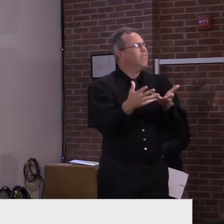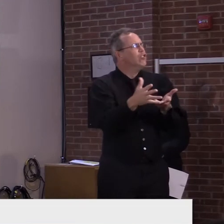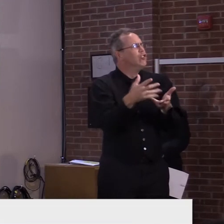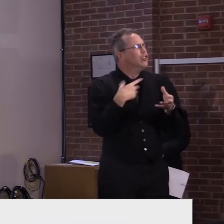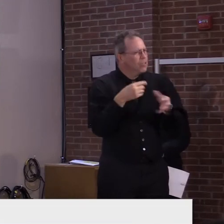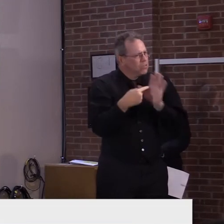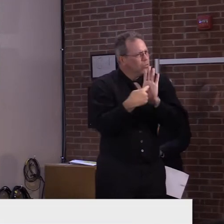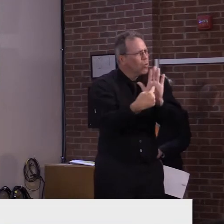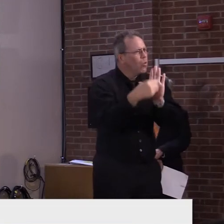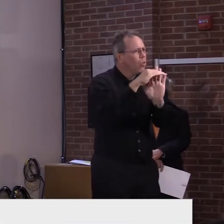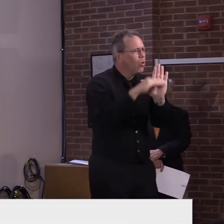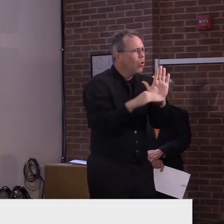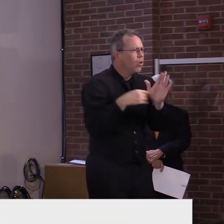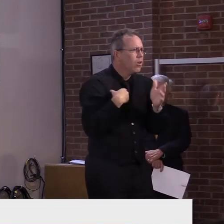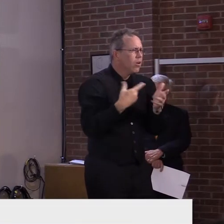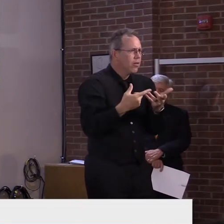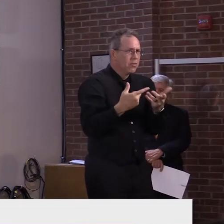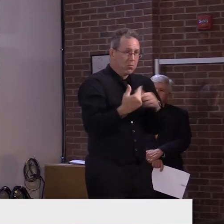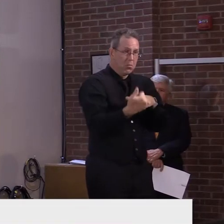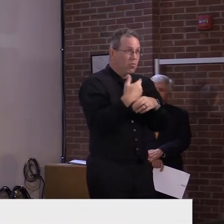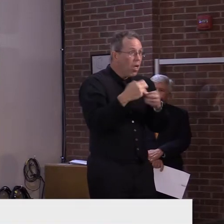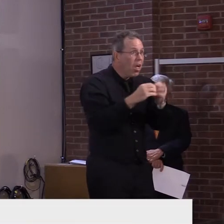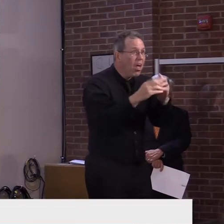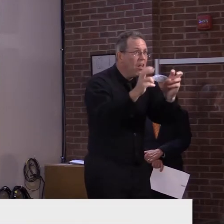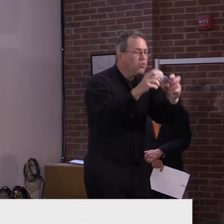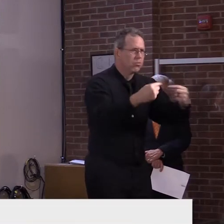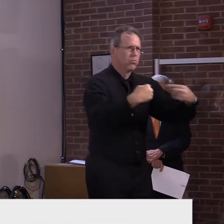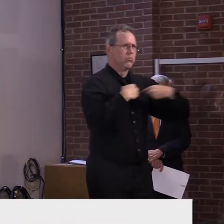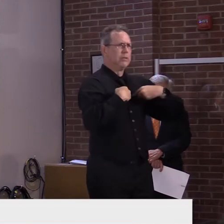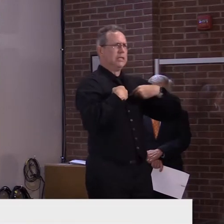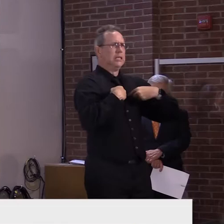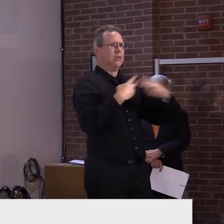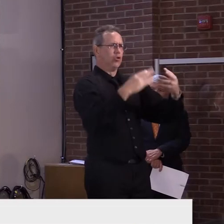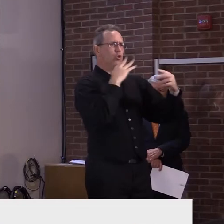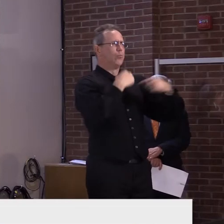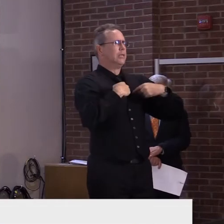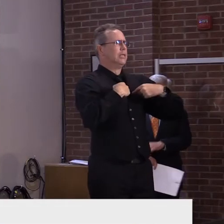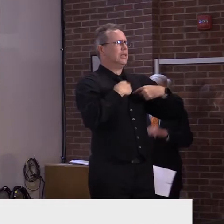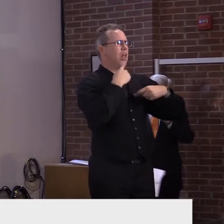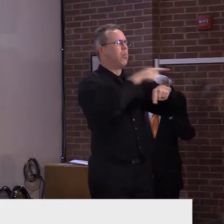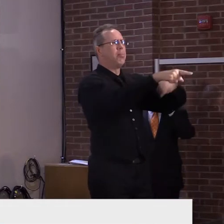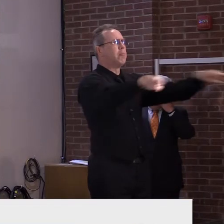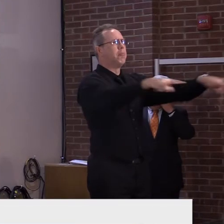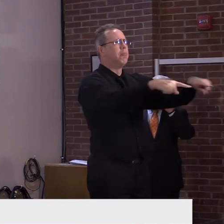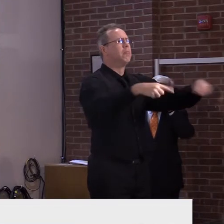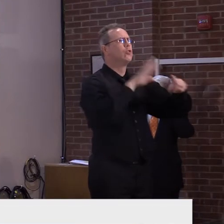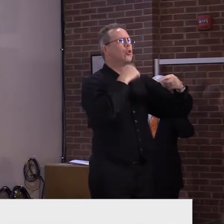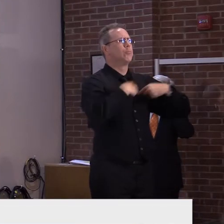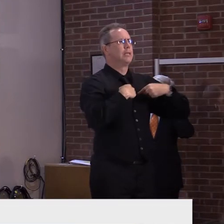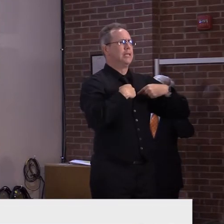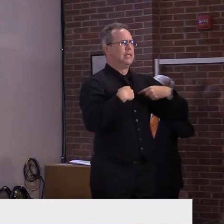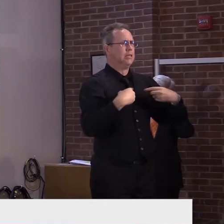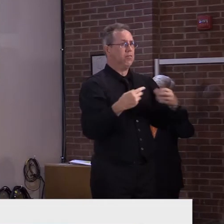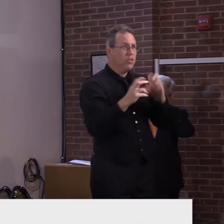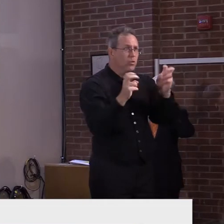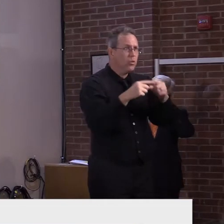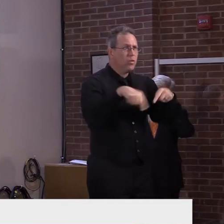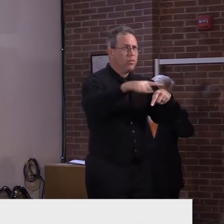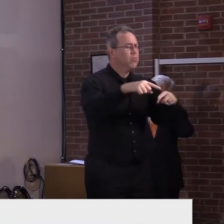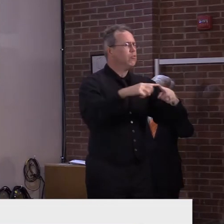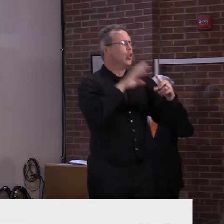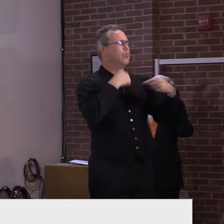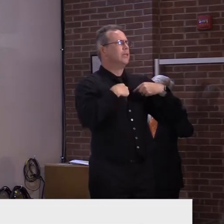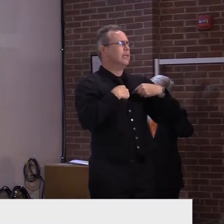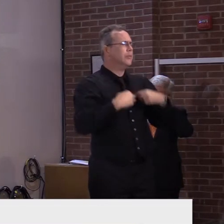me. Now, it's good news and a reason for optimism that the data does